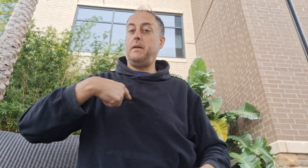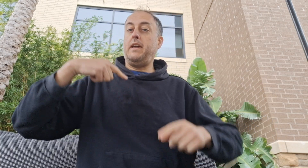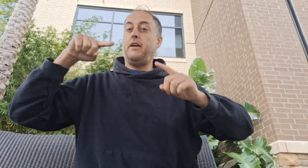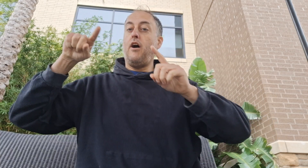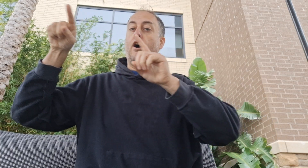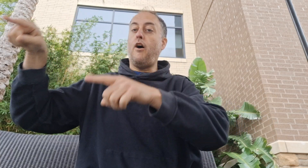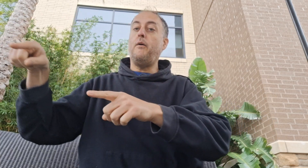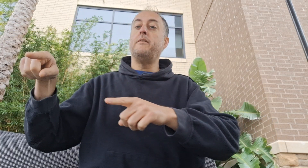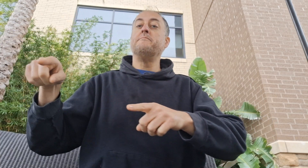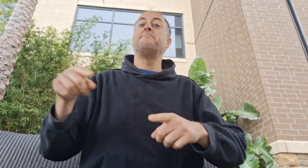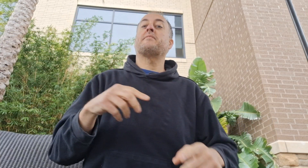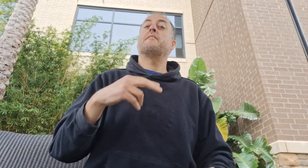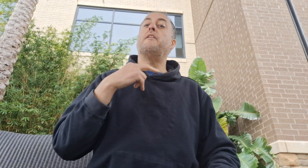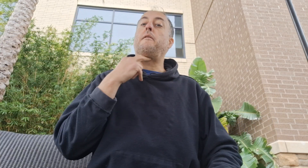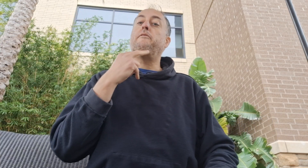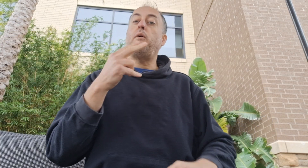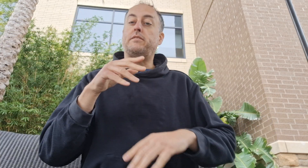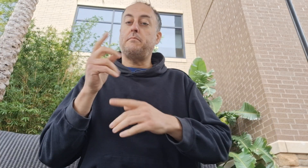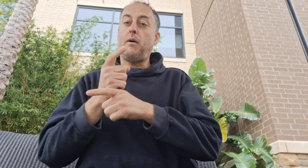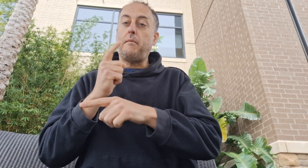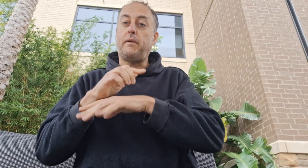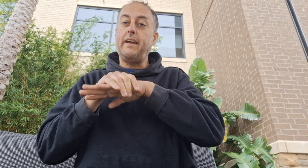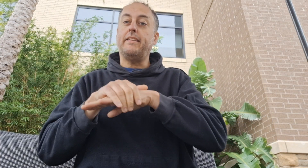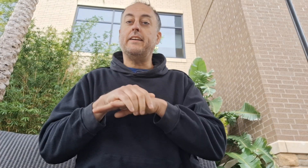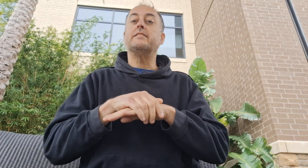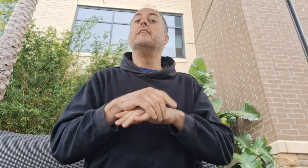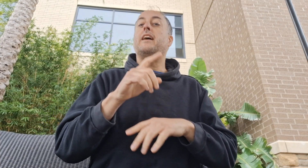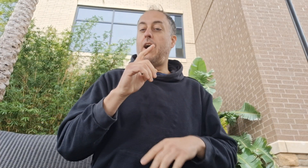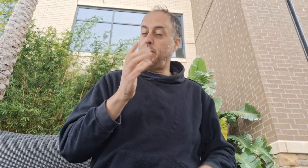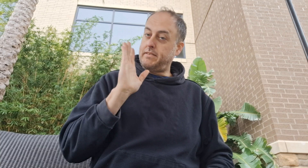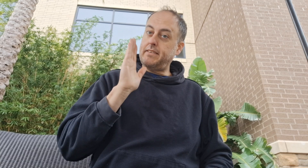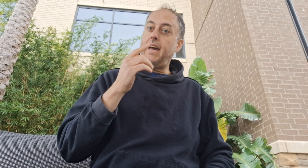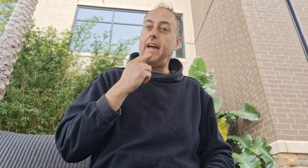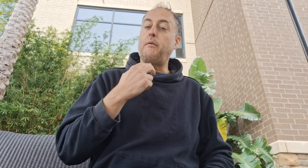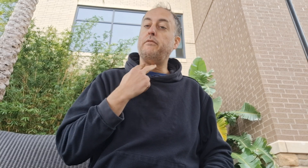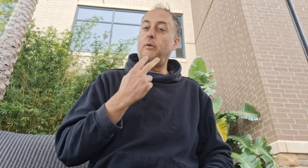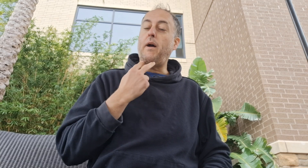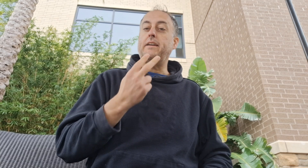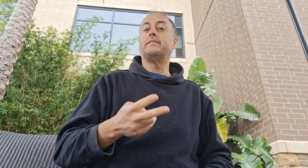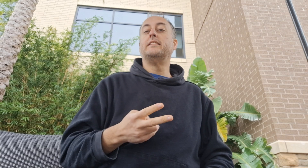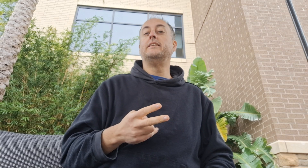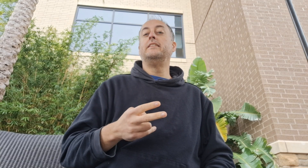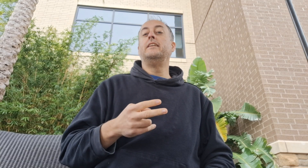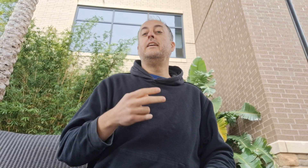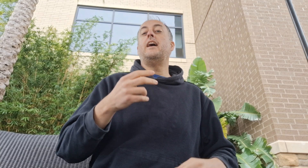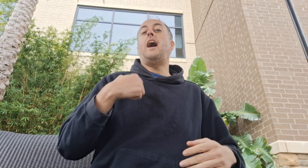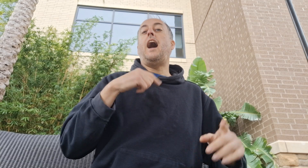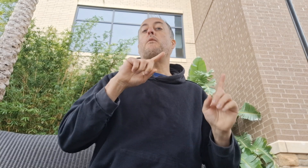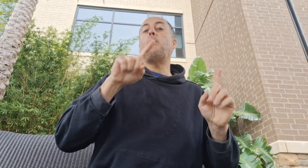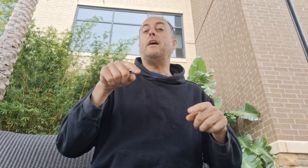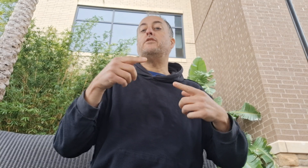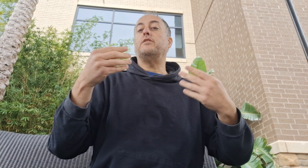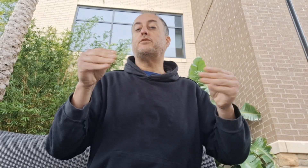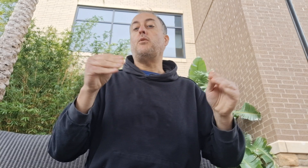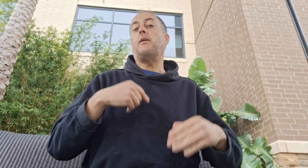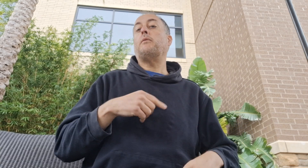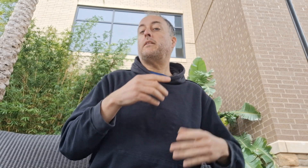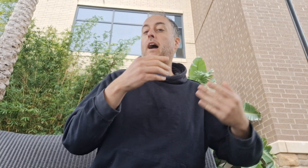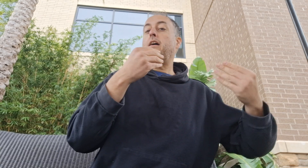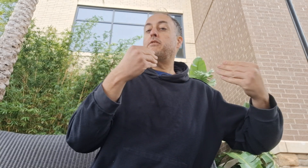me, go, I'm voicing proper English. I would voice I went to the store,